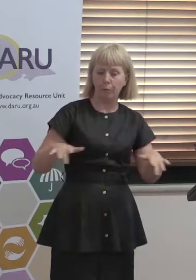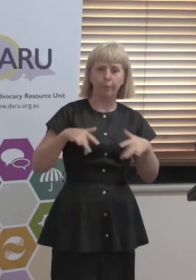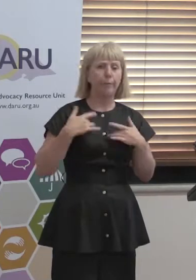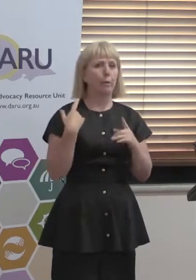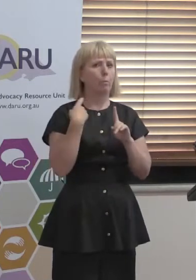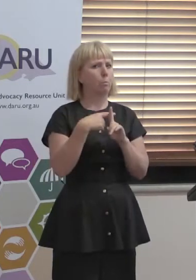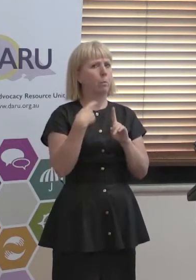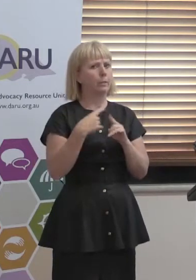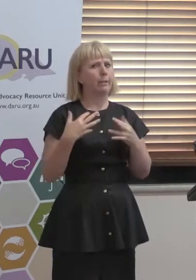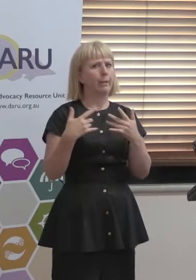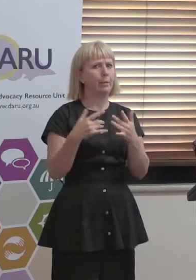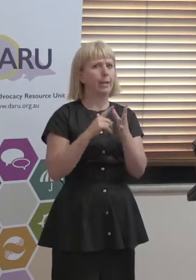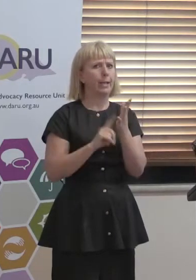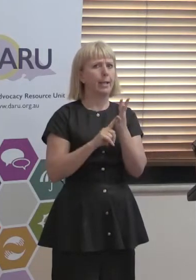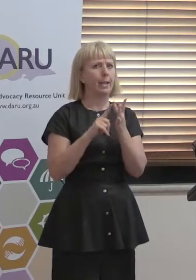positive.